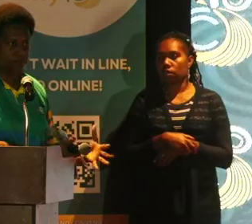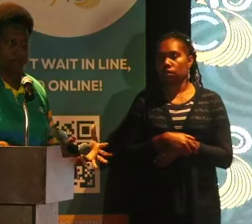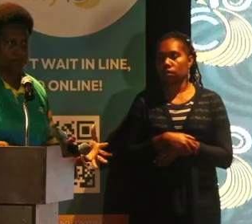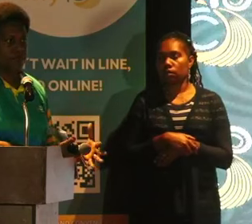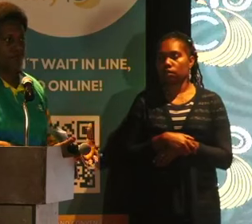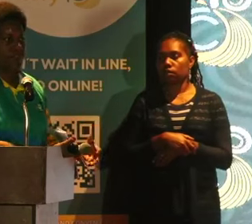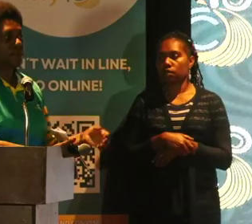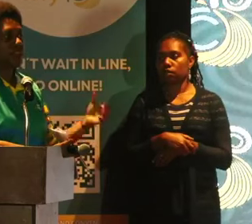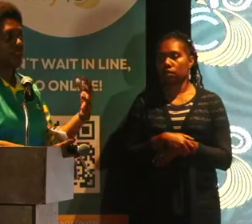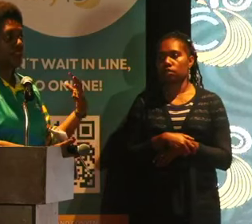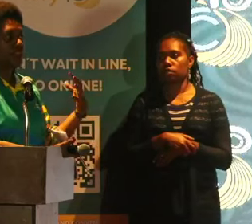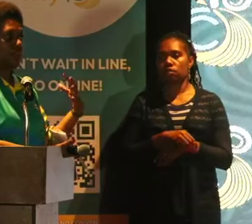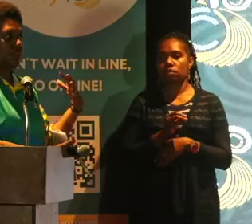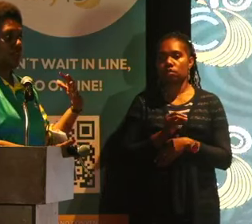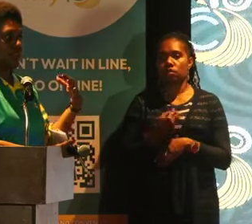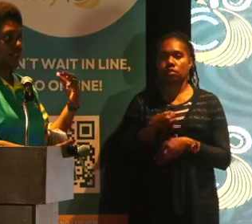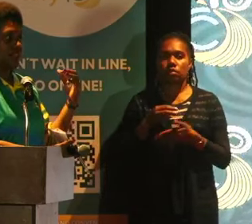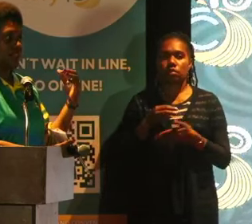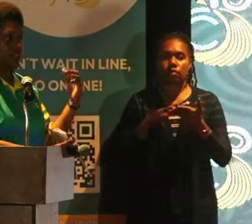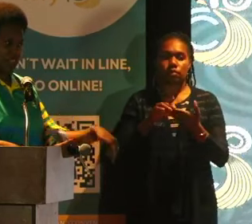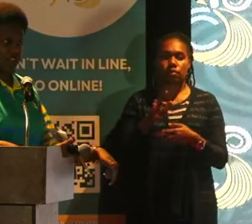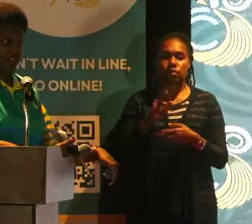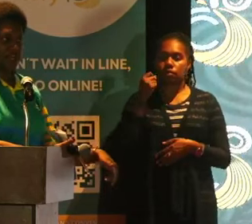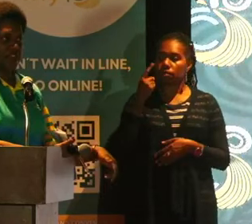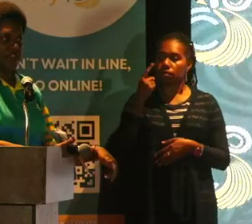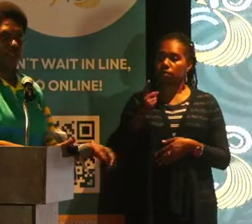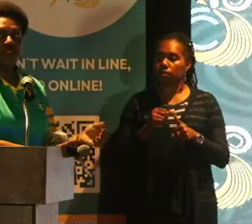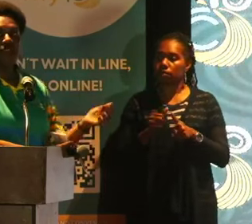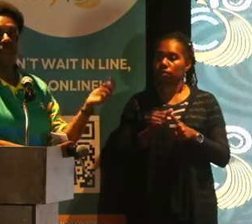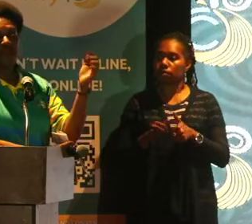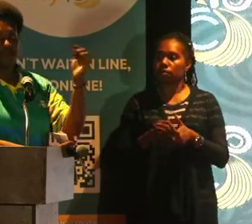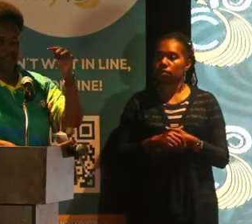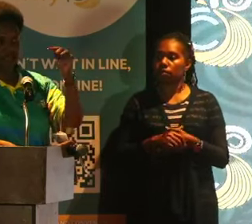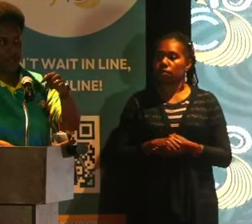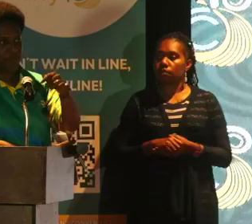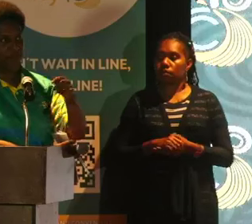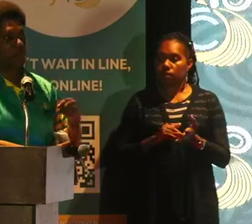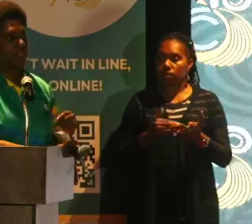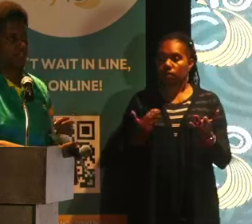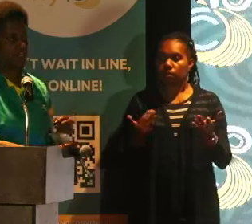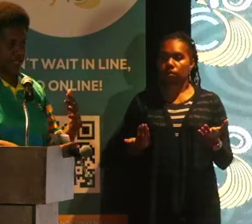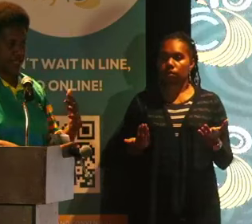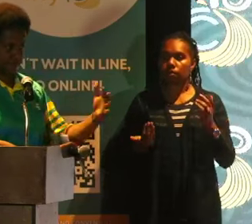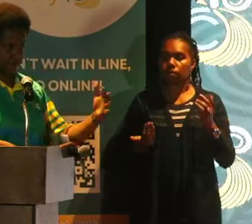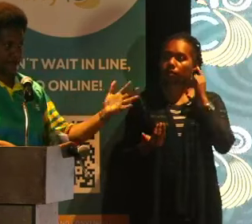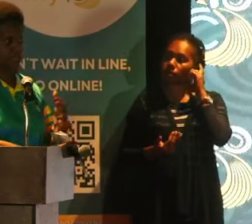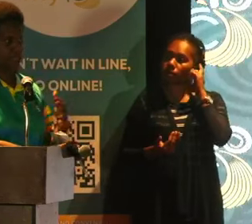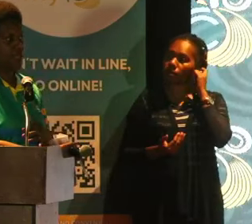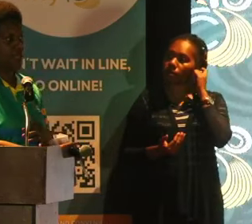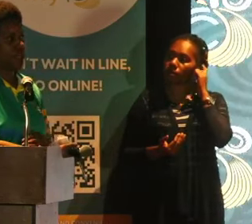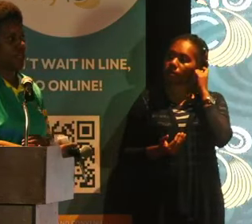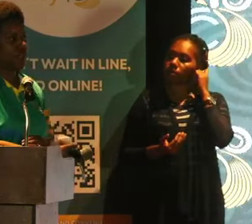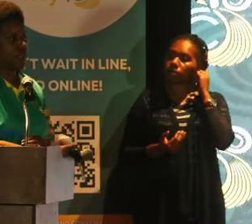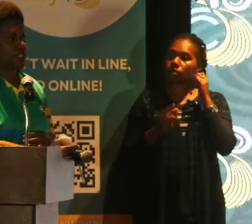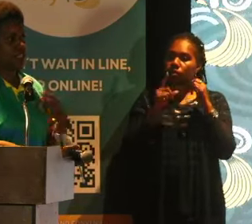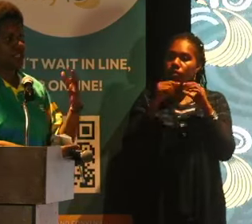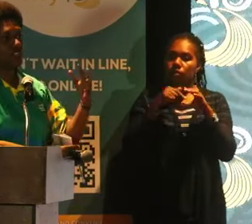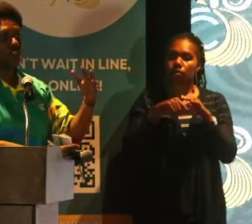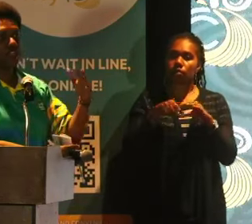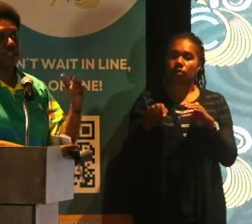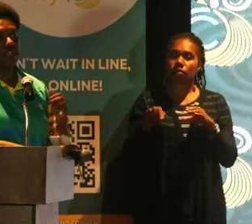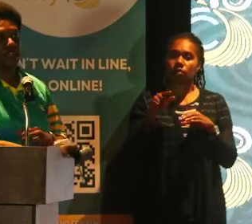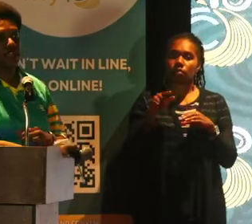you. So whether you speak to them now or you catch up on them all outside, wave long them.